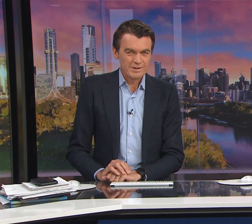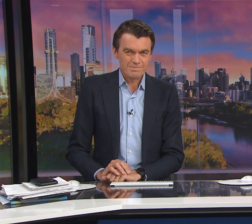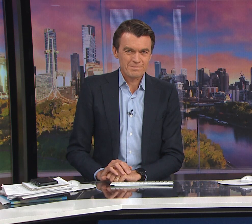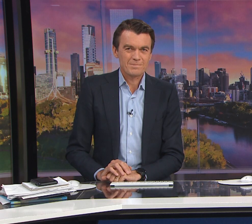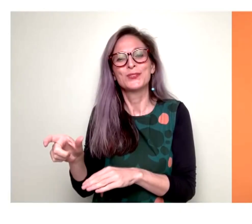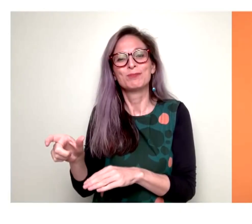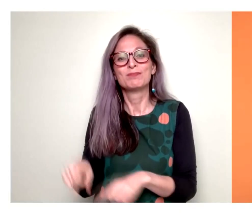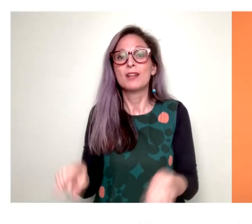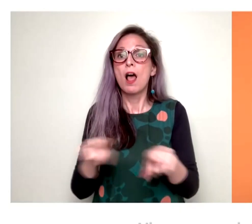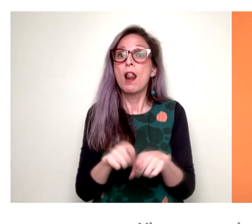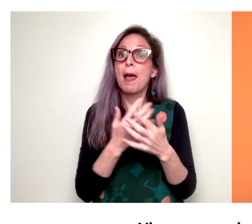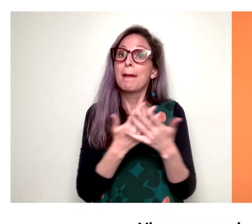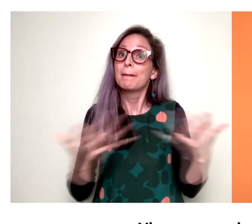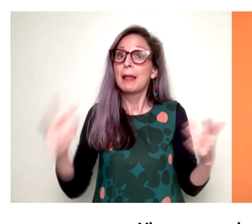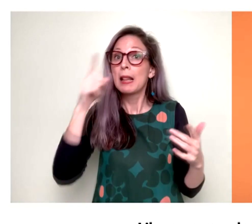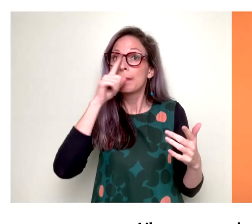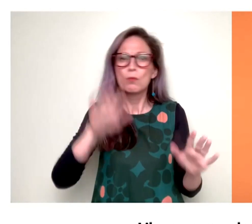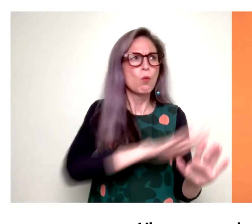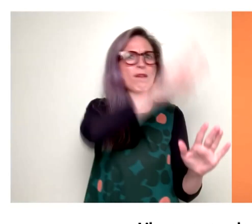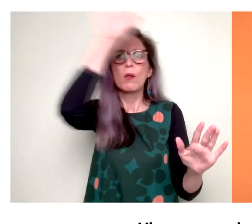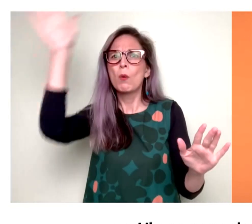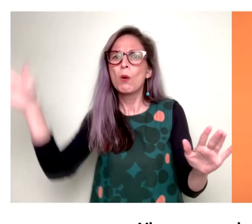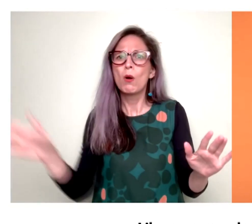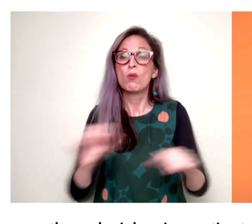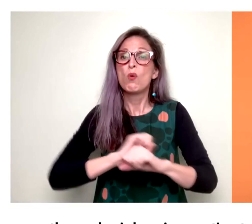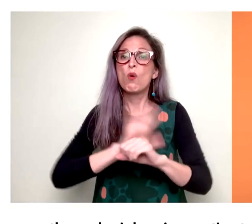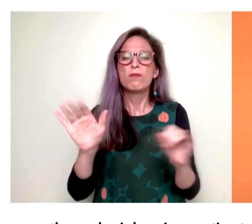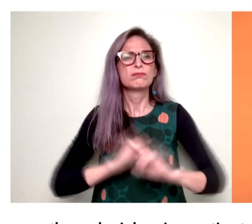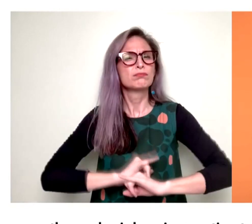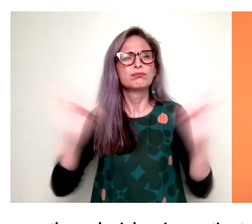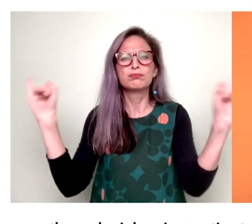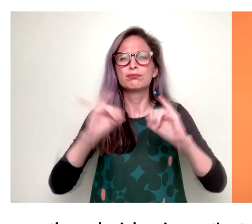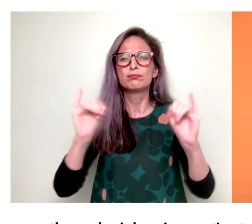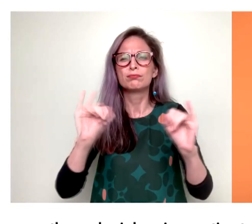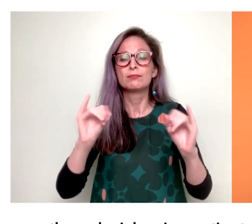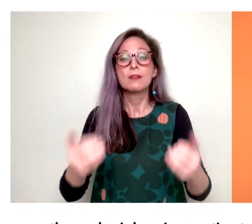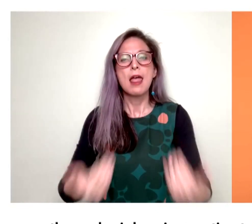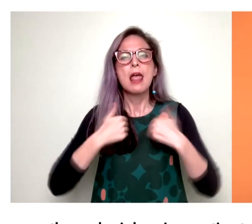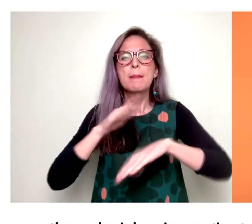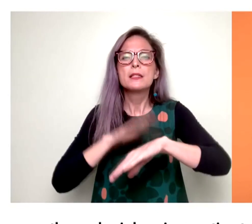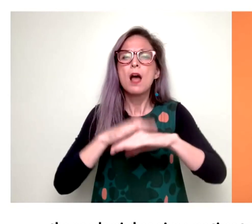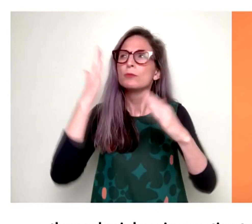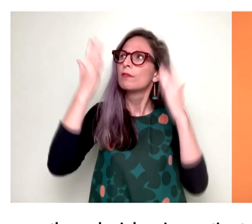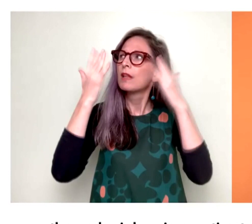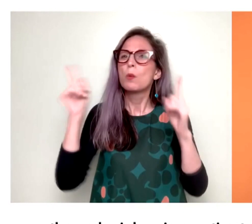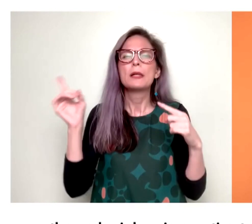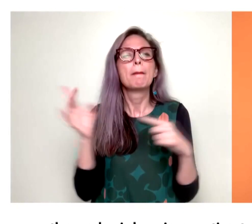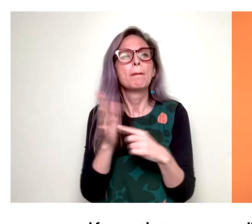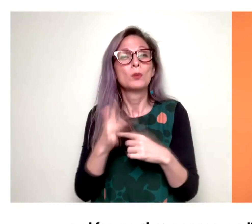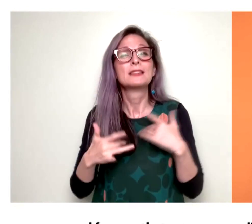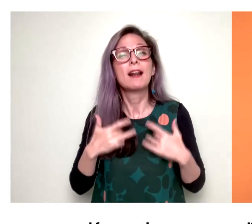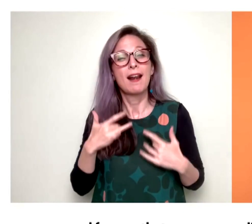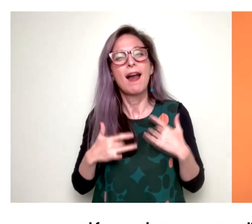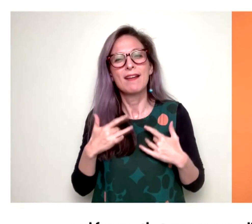yellow skivvy. Like many people around the world, the pandemic has given me time to reflect on what's important in